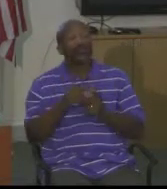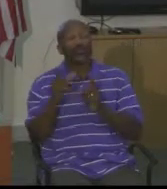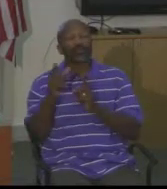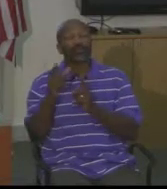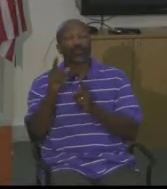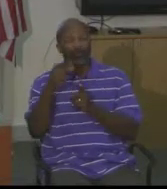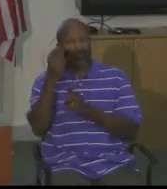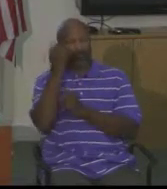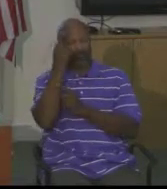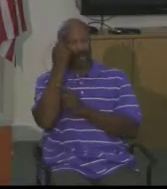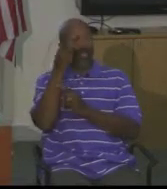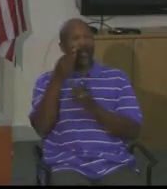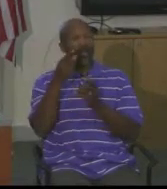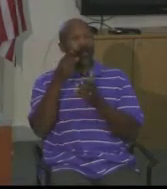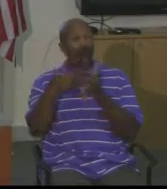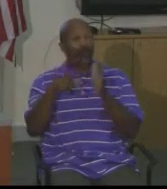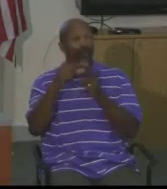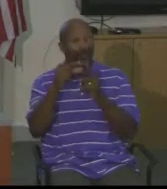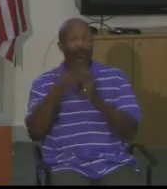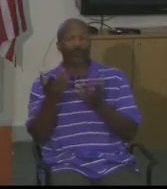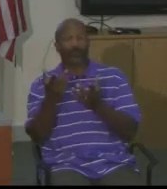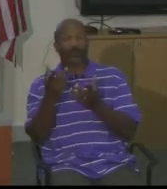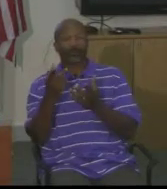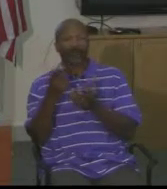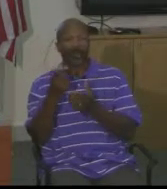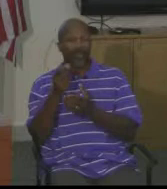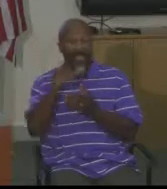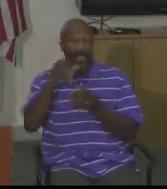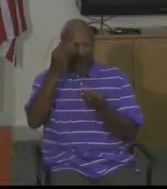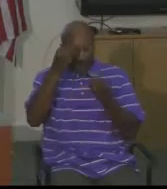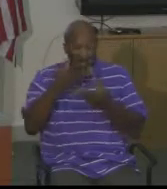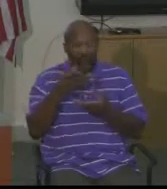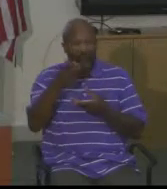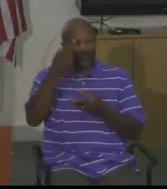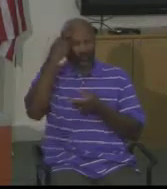you've absorbed that chapter's worth of information.